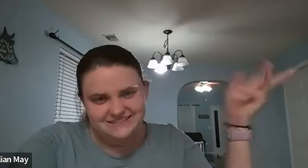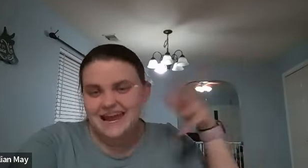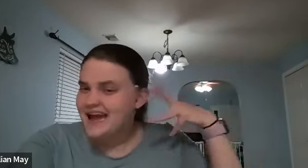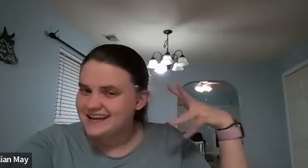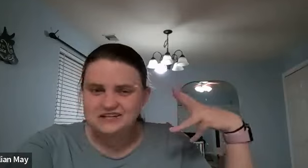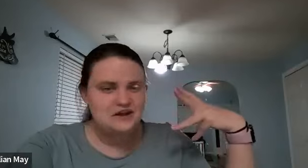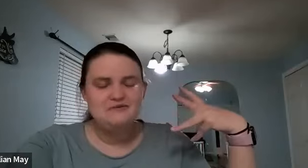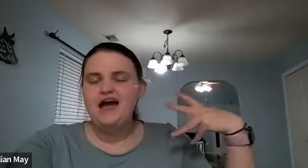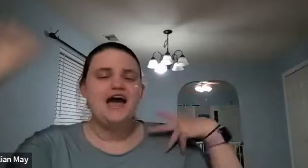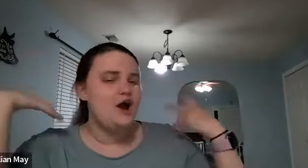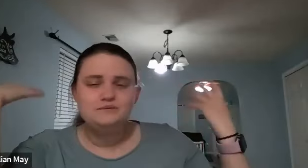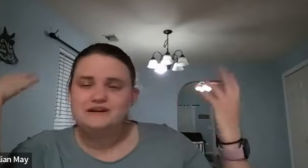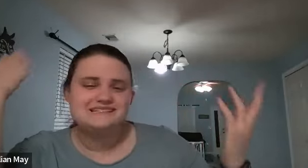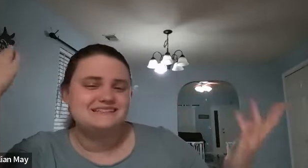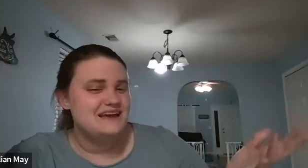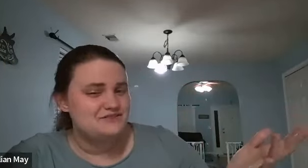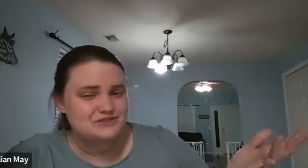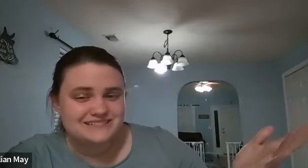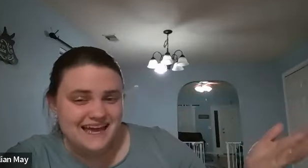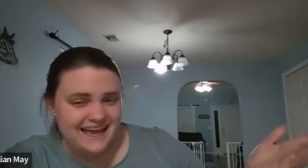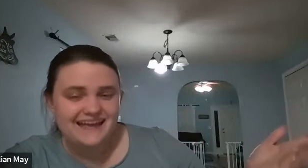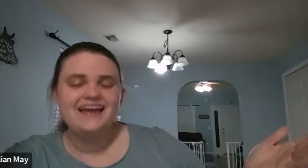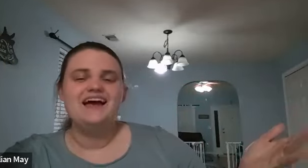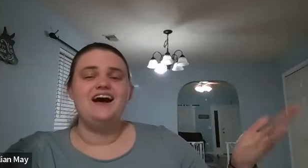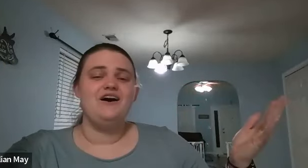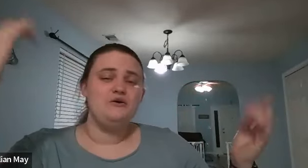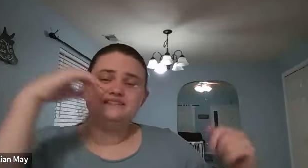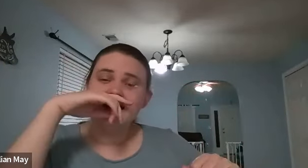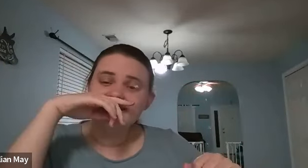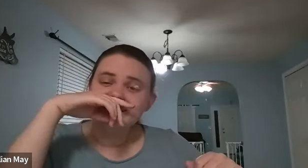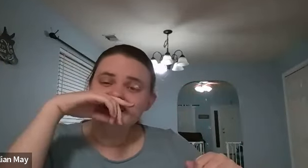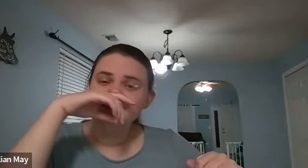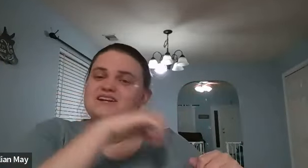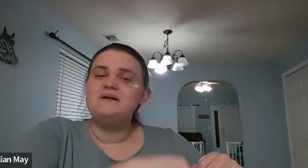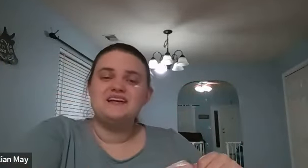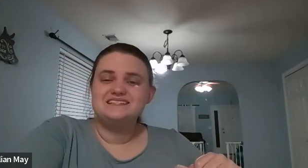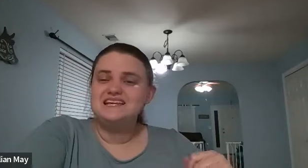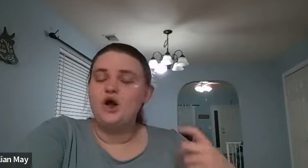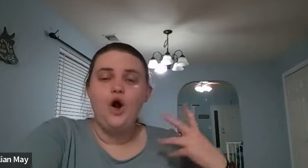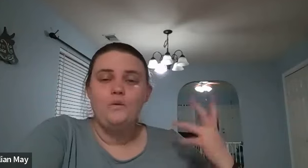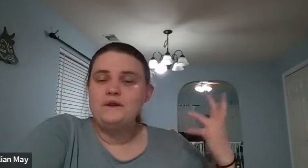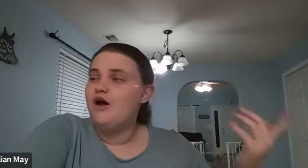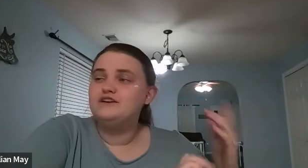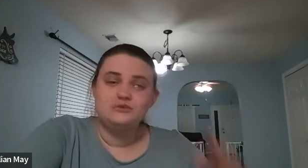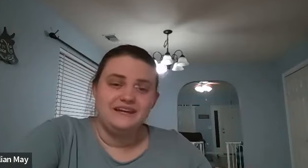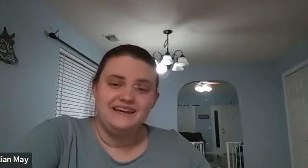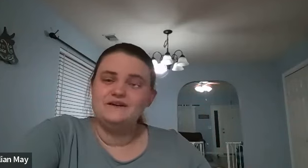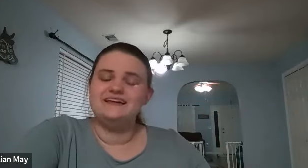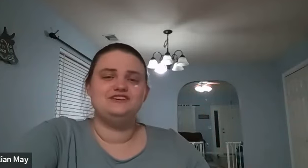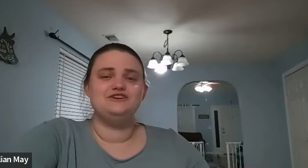to add, you know, I hope you guys never say, oh, it's ugly, you know, unless it's like we all agree, or like, you know, you're